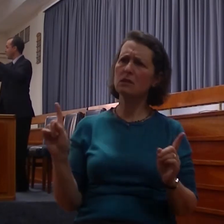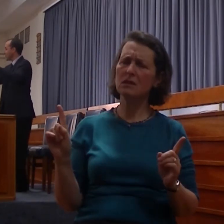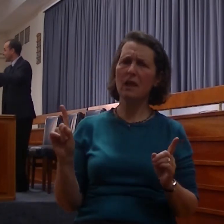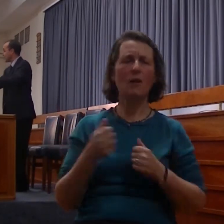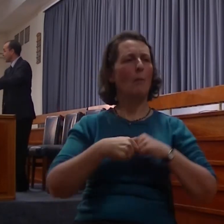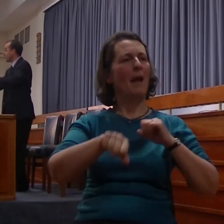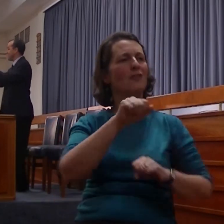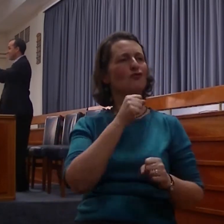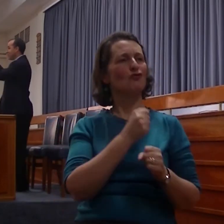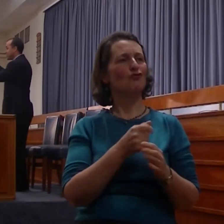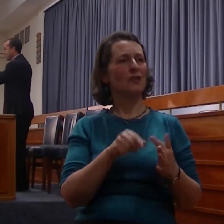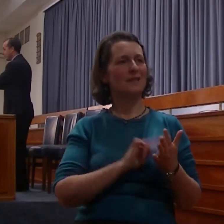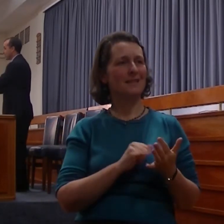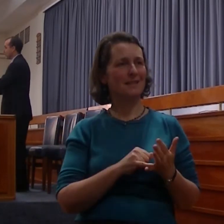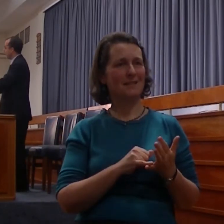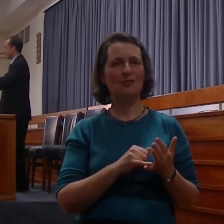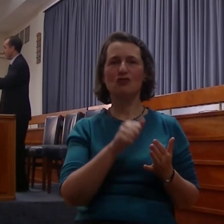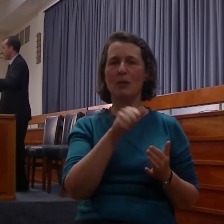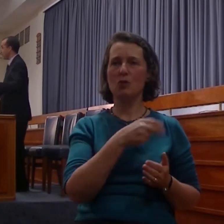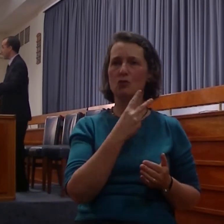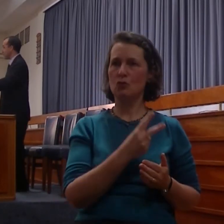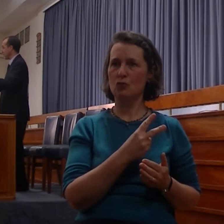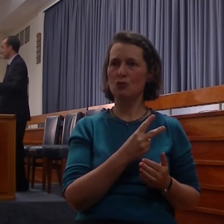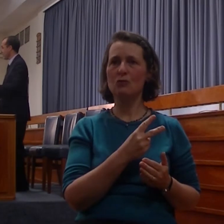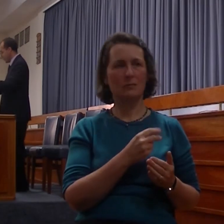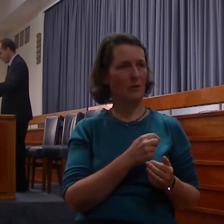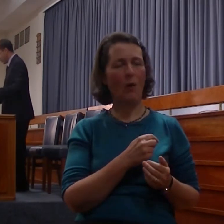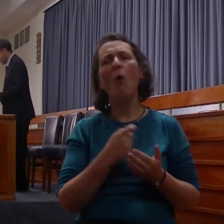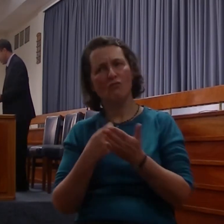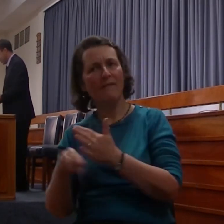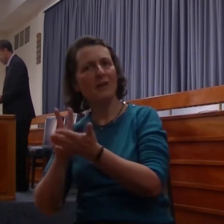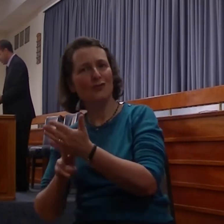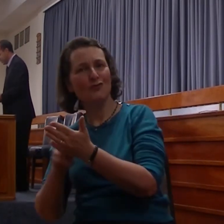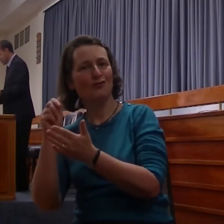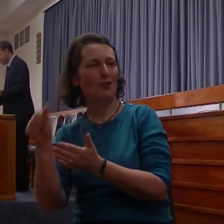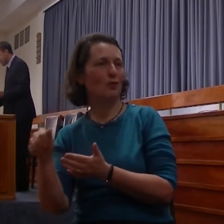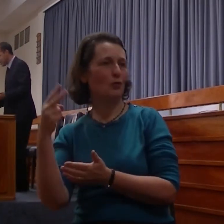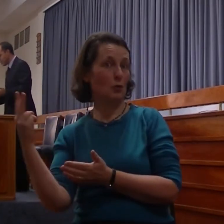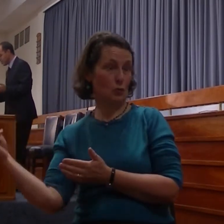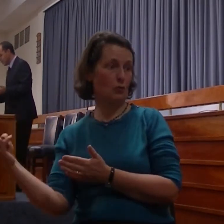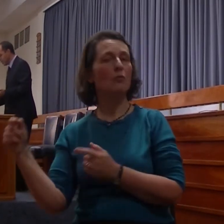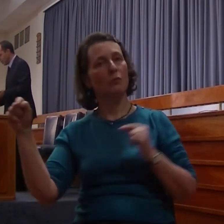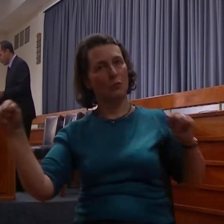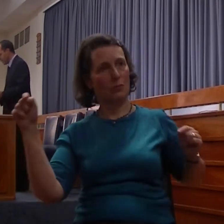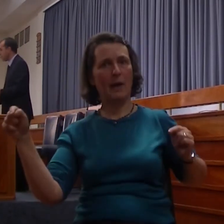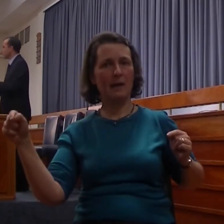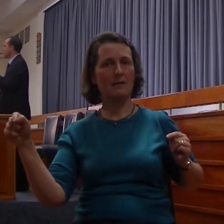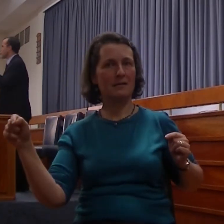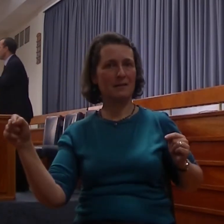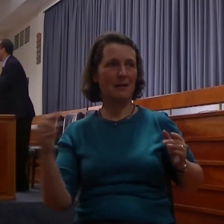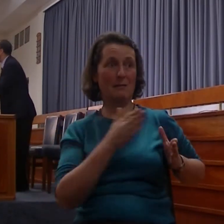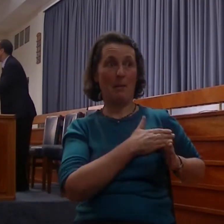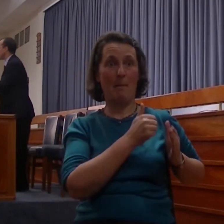God. What is the tree of life? It goes back to Genesis chapter 2, Genesis chapter 3, Revelation 22.